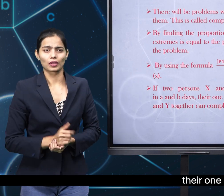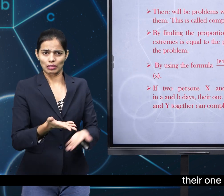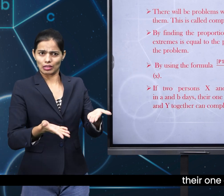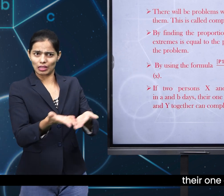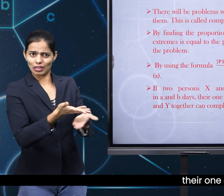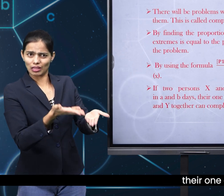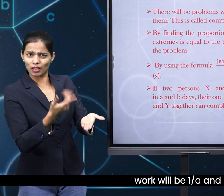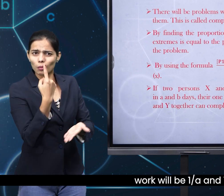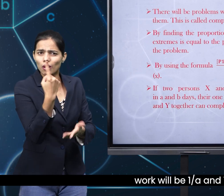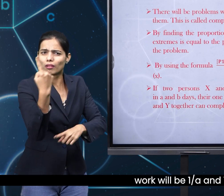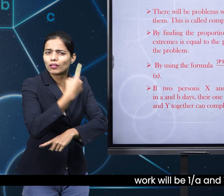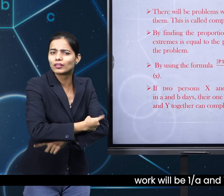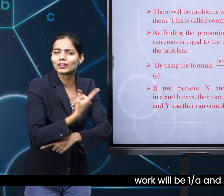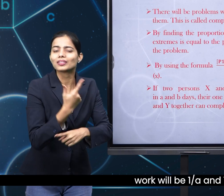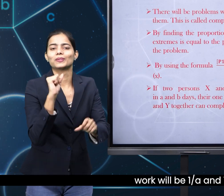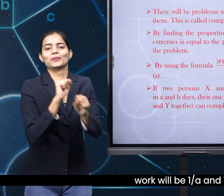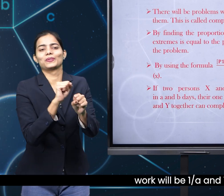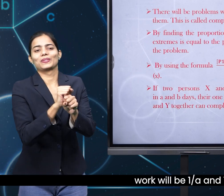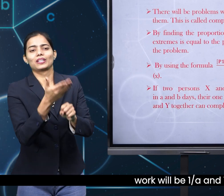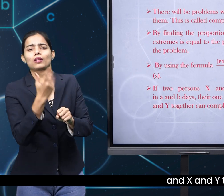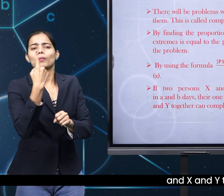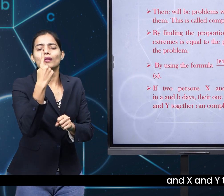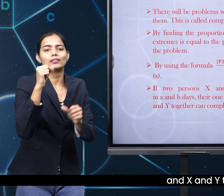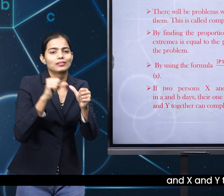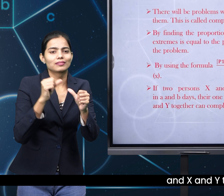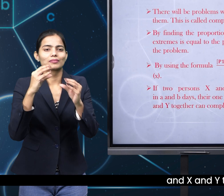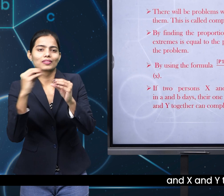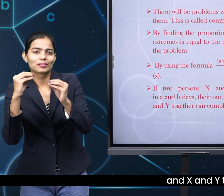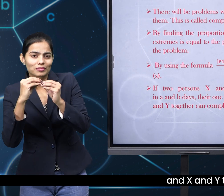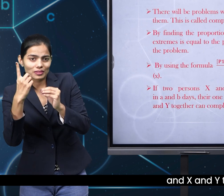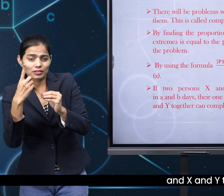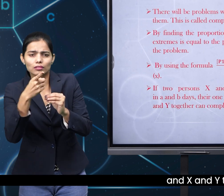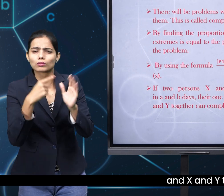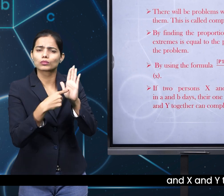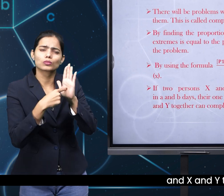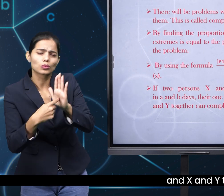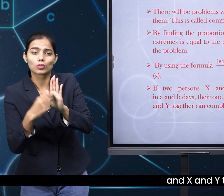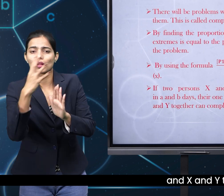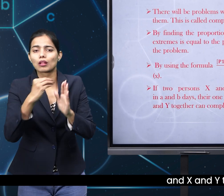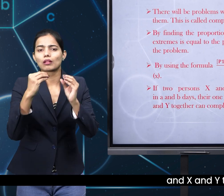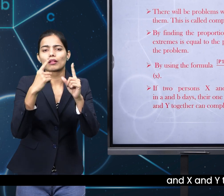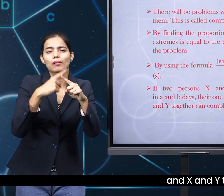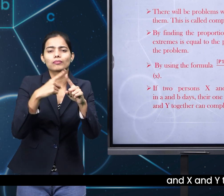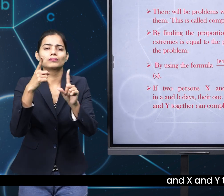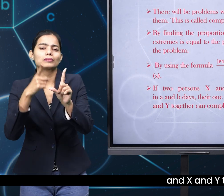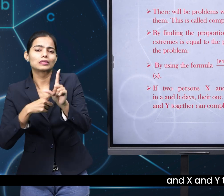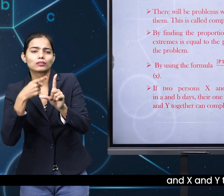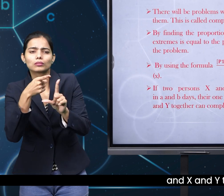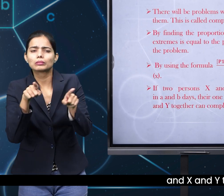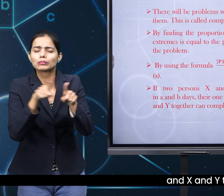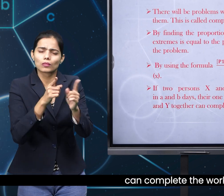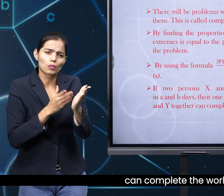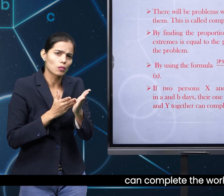their 1 day's work will be 1 by A and 1 by B respectively, and X and